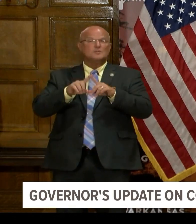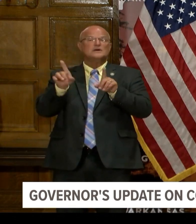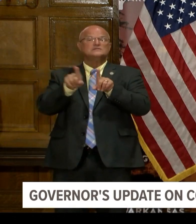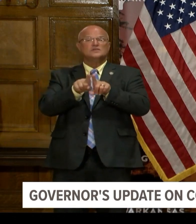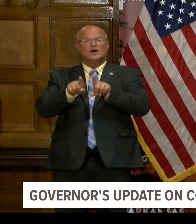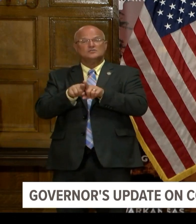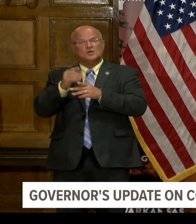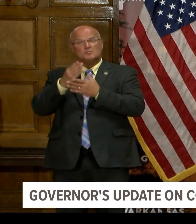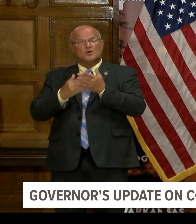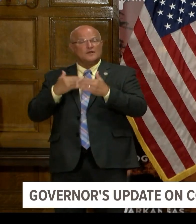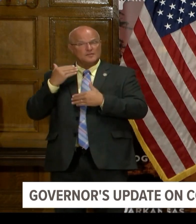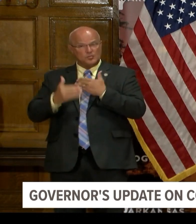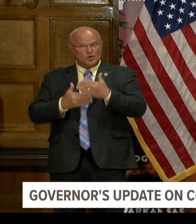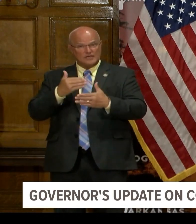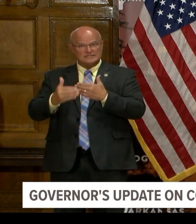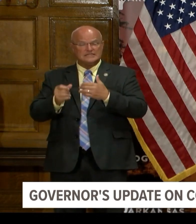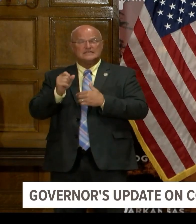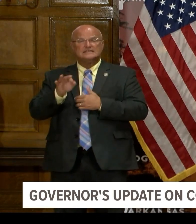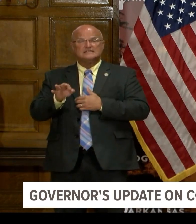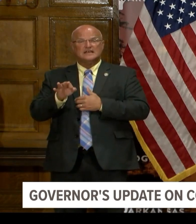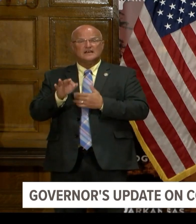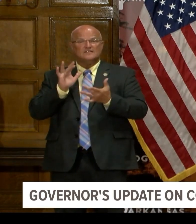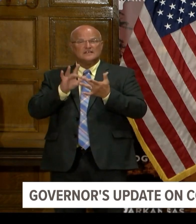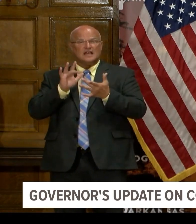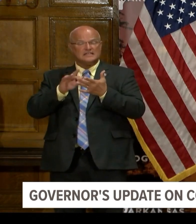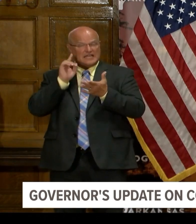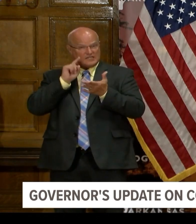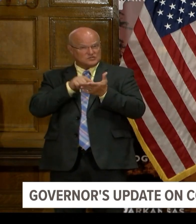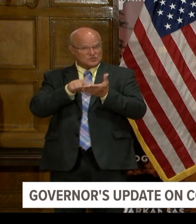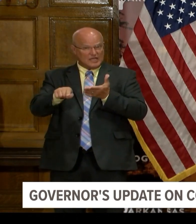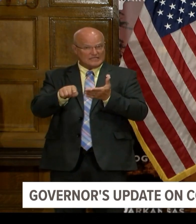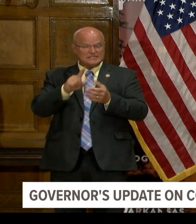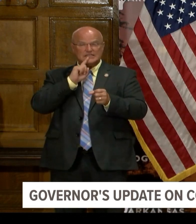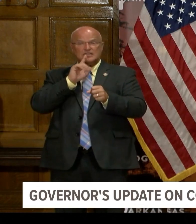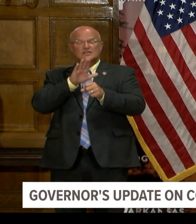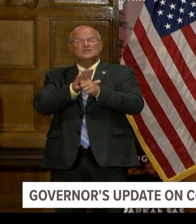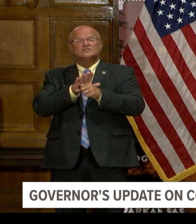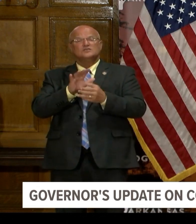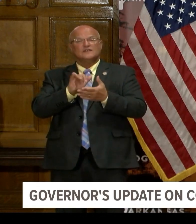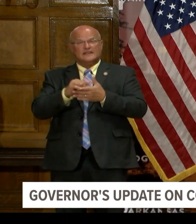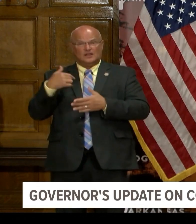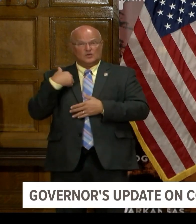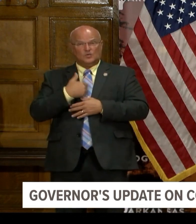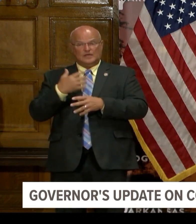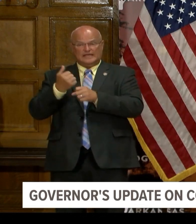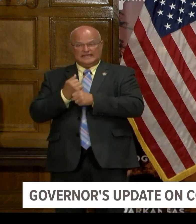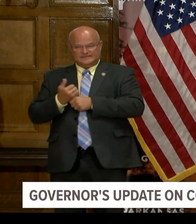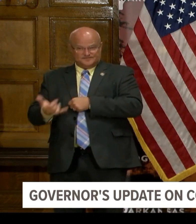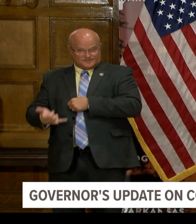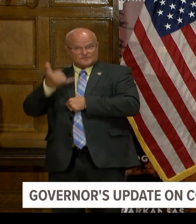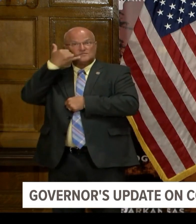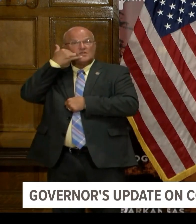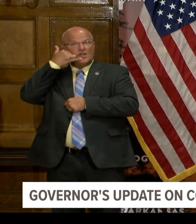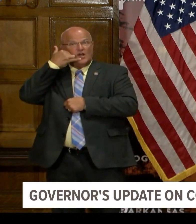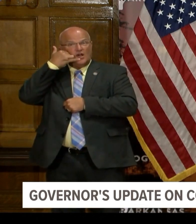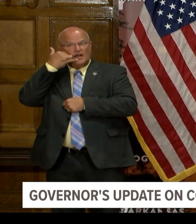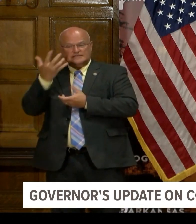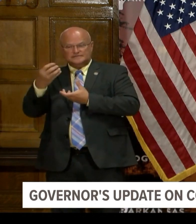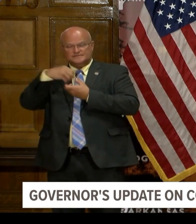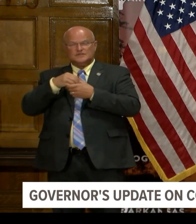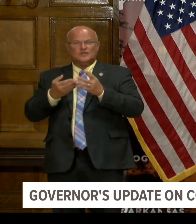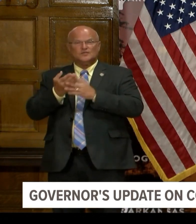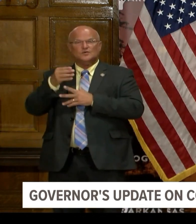part of the process of the contact tracing and ensuring that we get initial calls that come in through the point